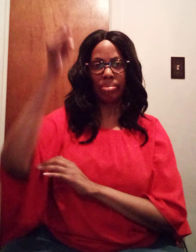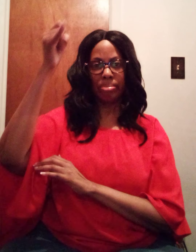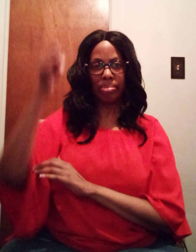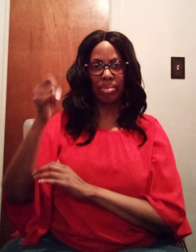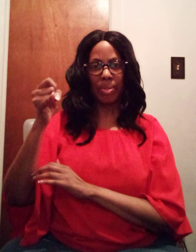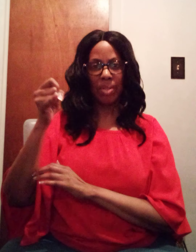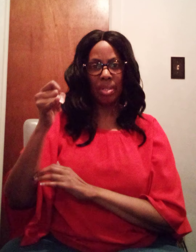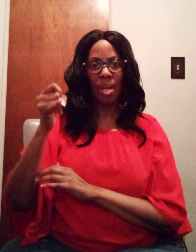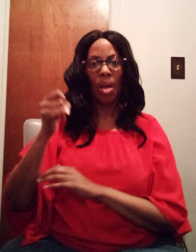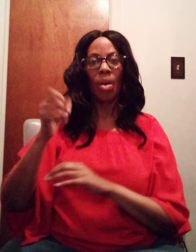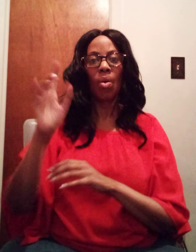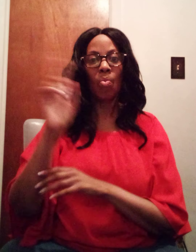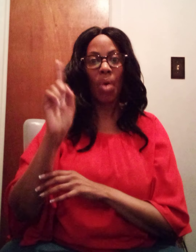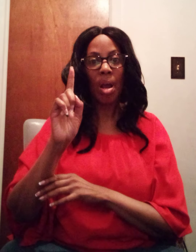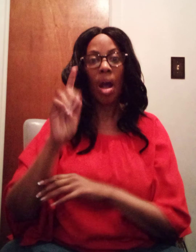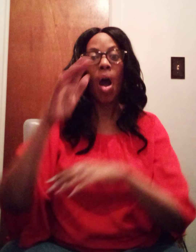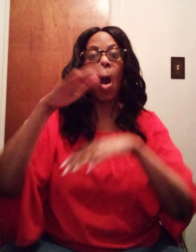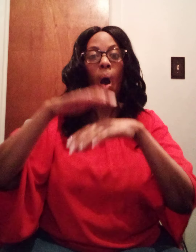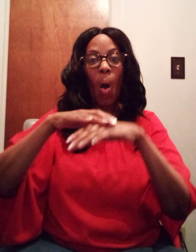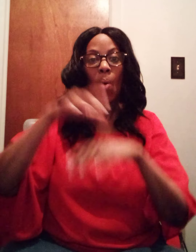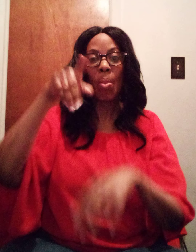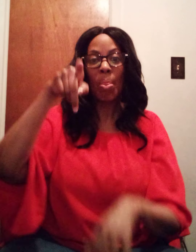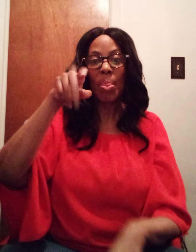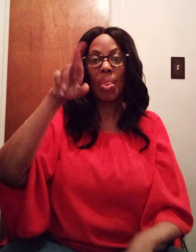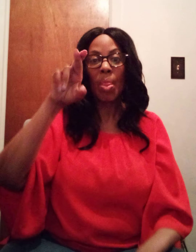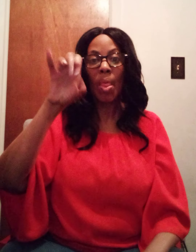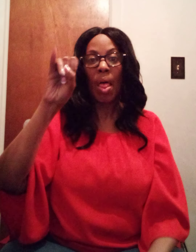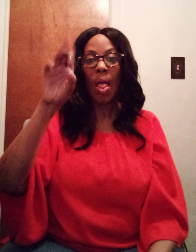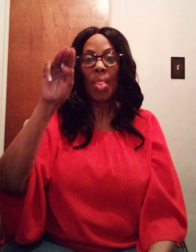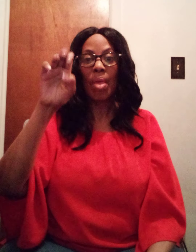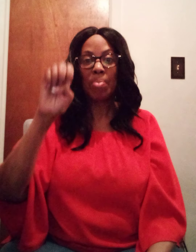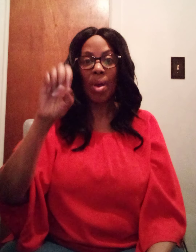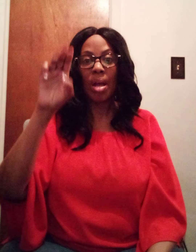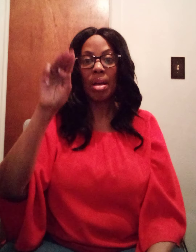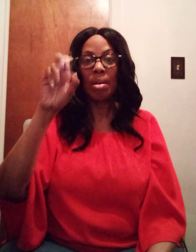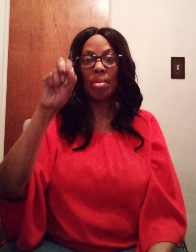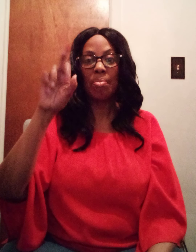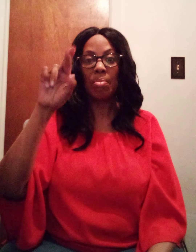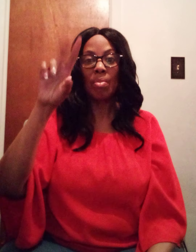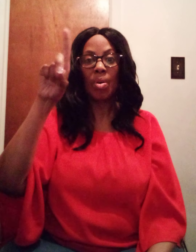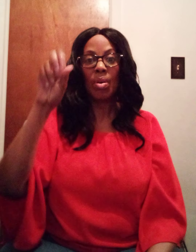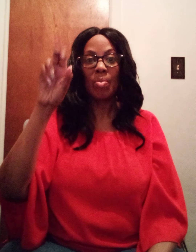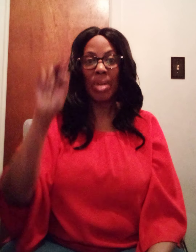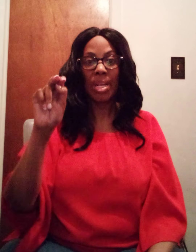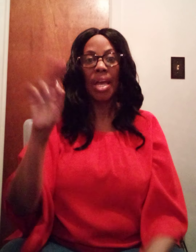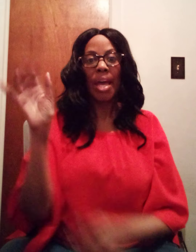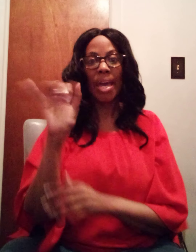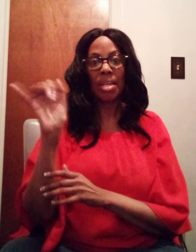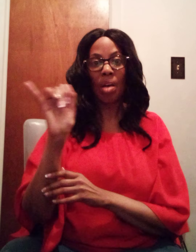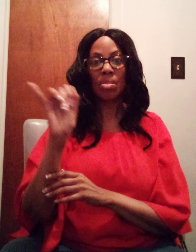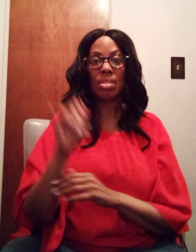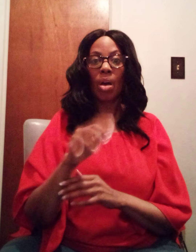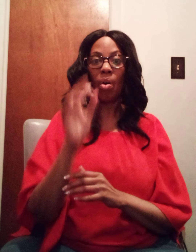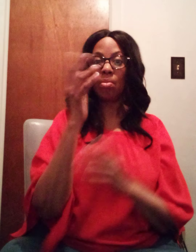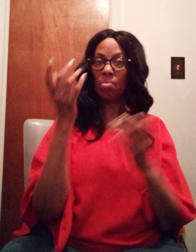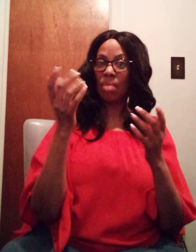And they agreed upon a system of lines that ran east and west across the Earth in the same direction as the equator.